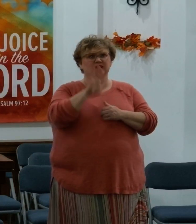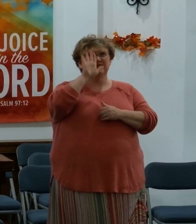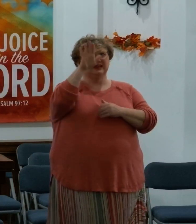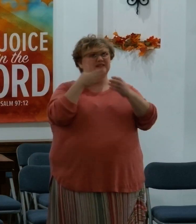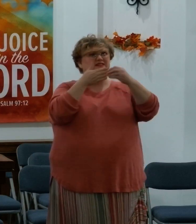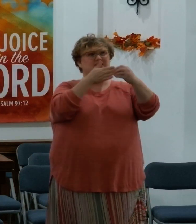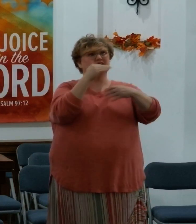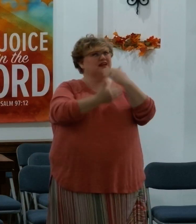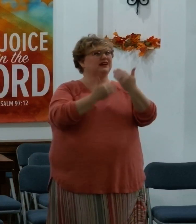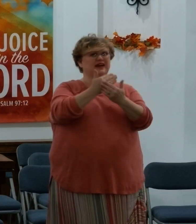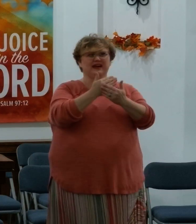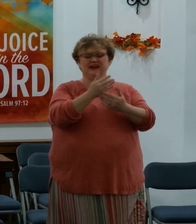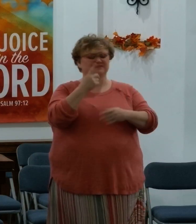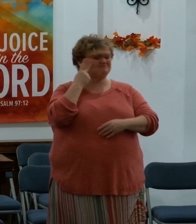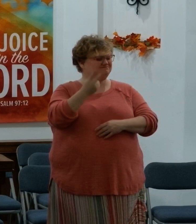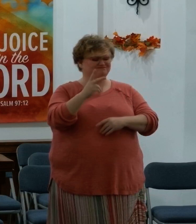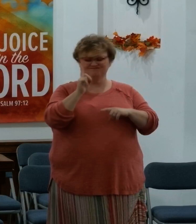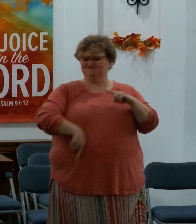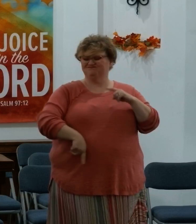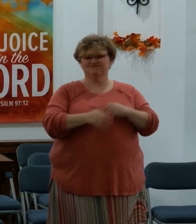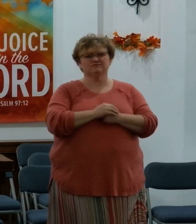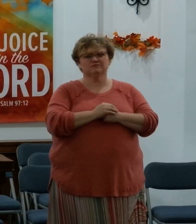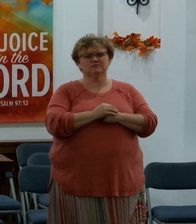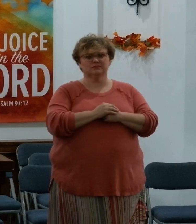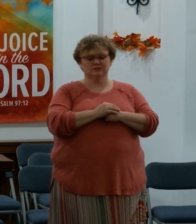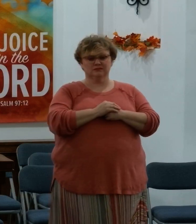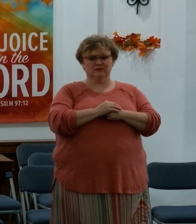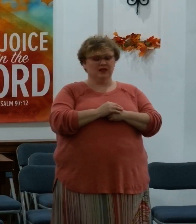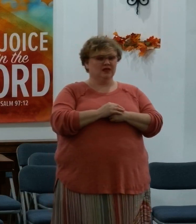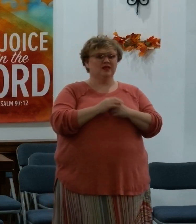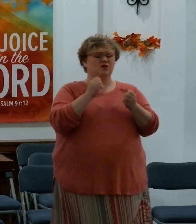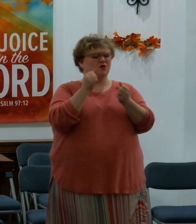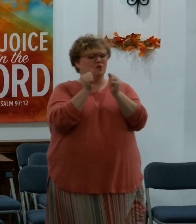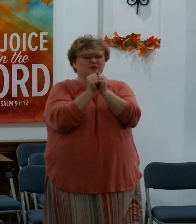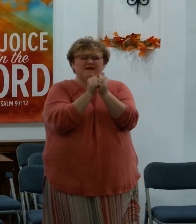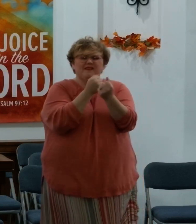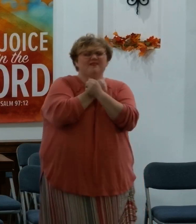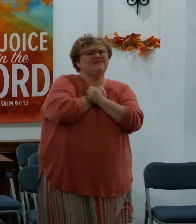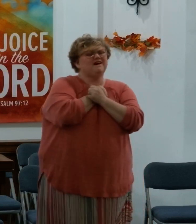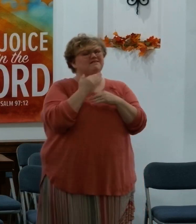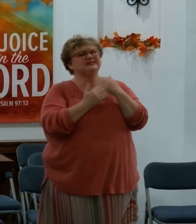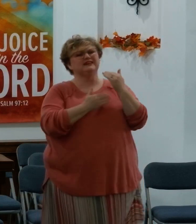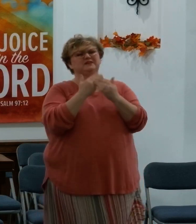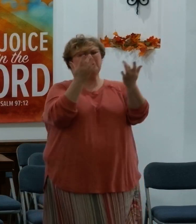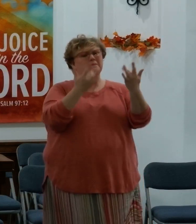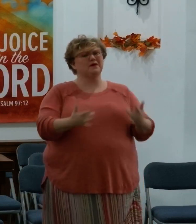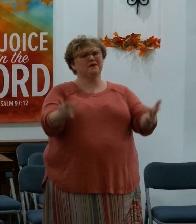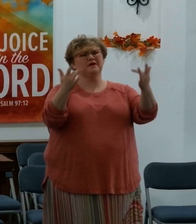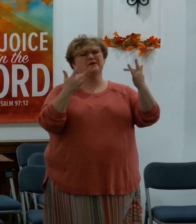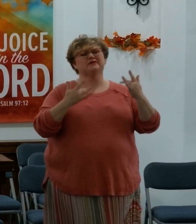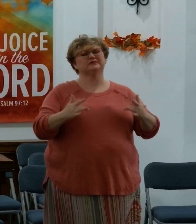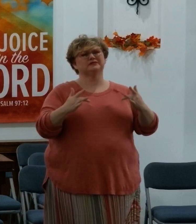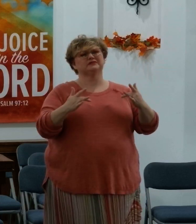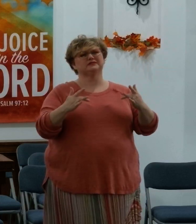I cannot see, then in wondrous love and tender mercy,